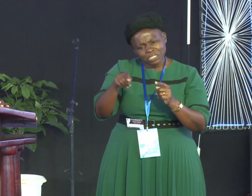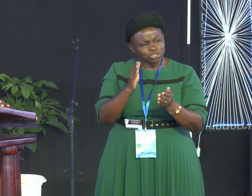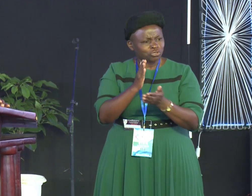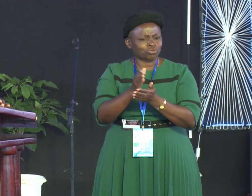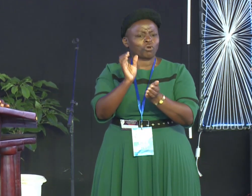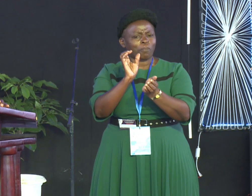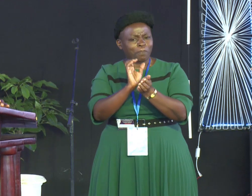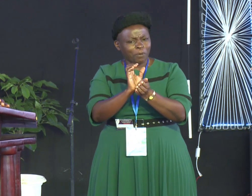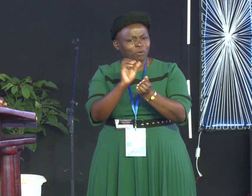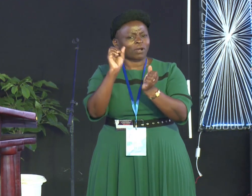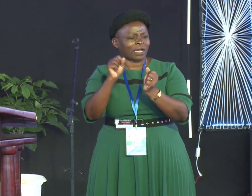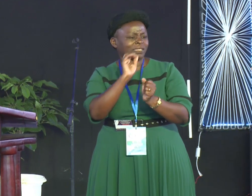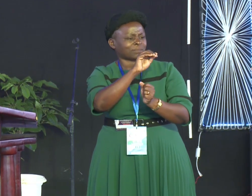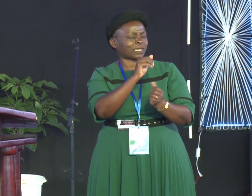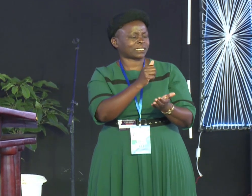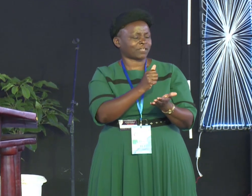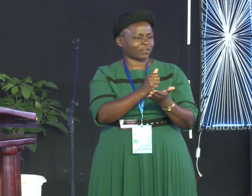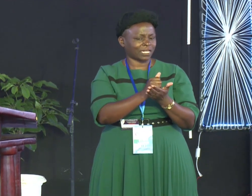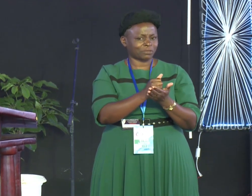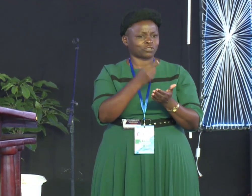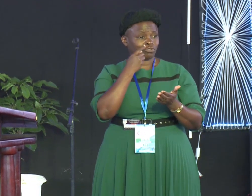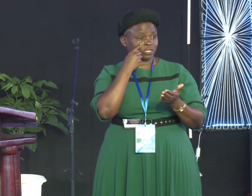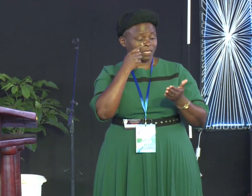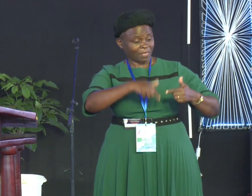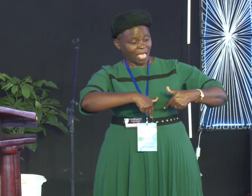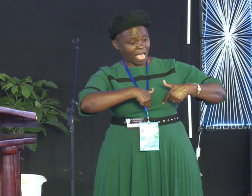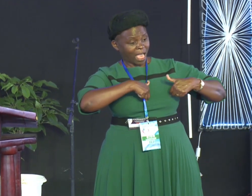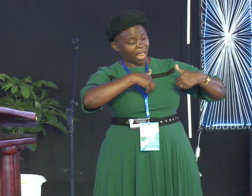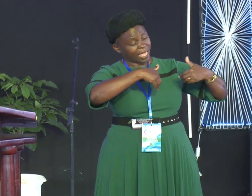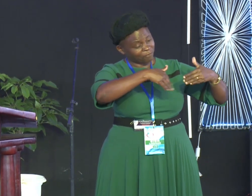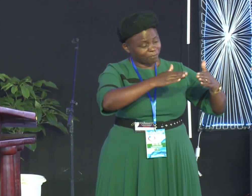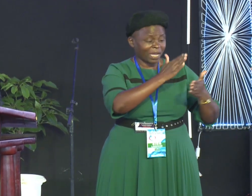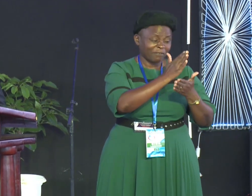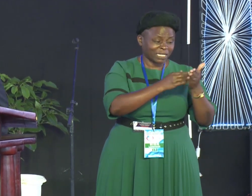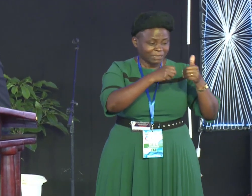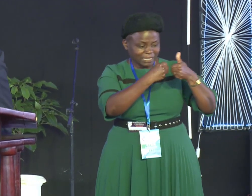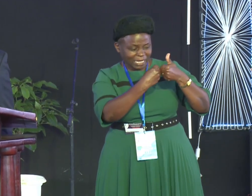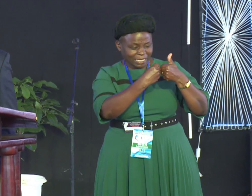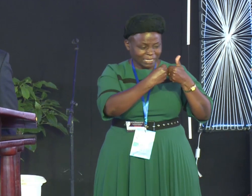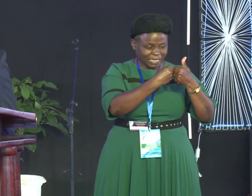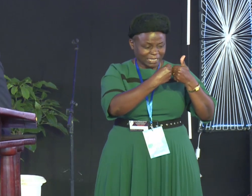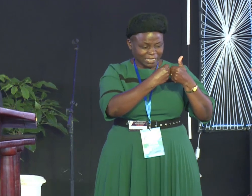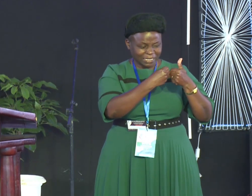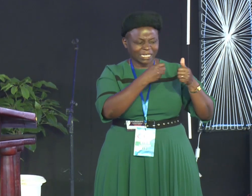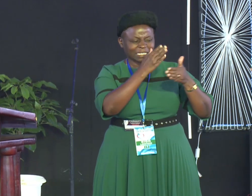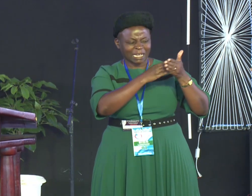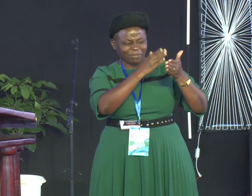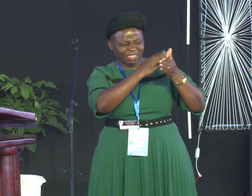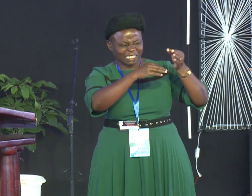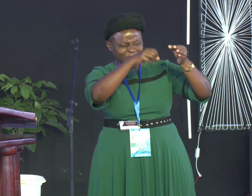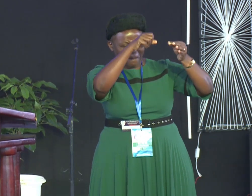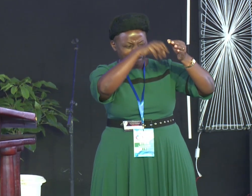okuva eri bo. So he knew that there was some leaking in their lives, so he had to pray for them. Kati yamanya nti waliwo ebyali bitonnya mu bulamu bwabwe